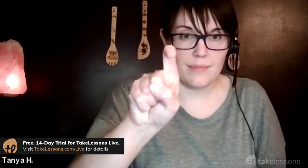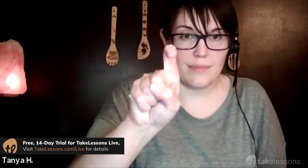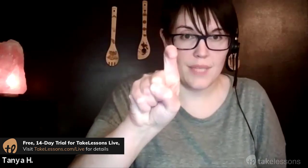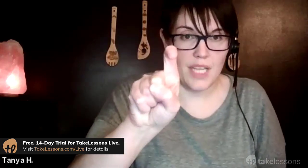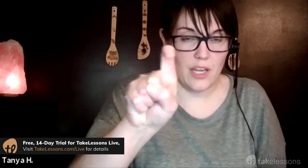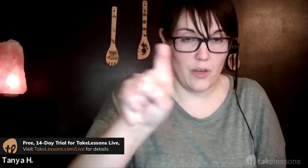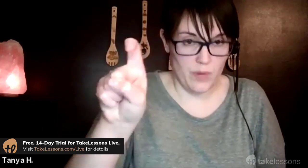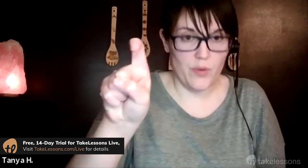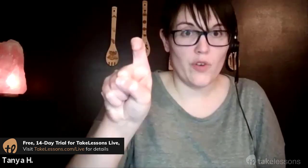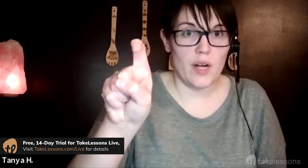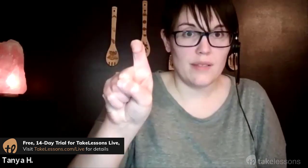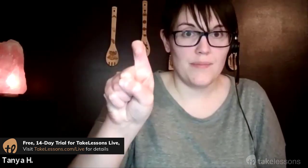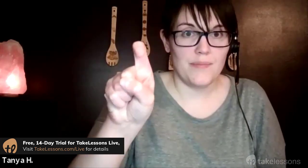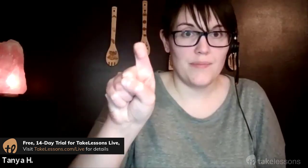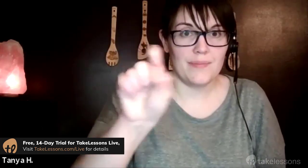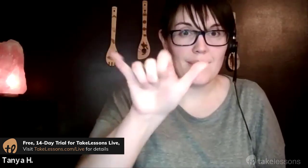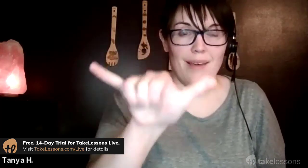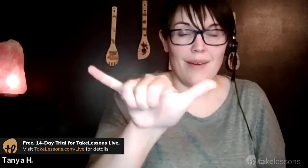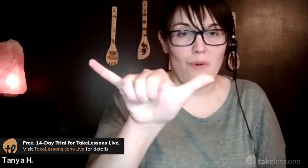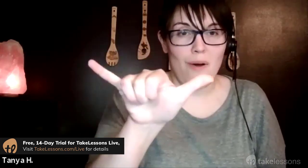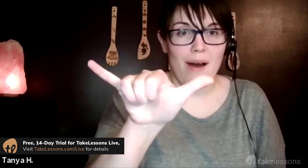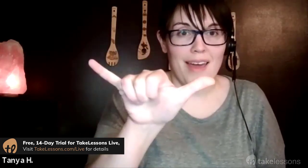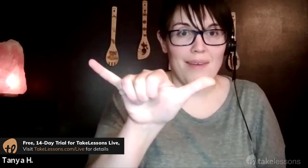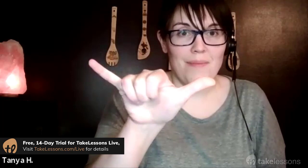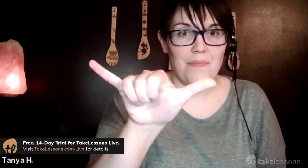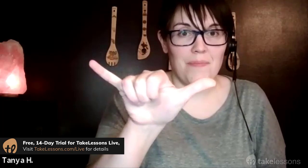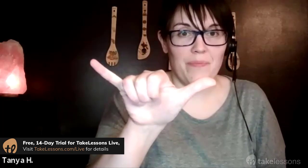and it would move across. Y,